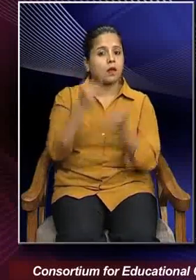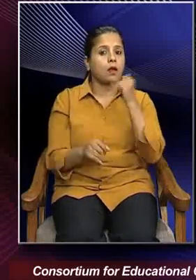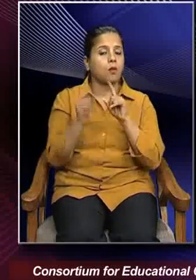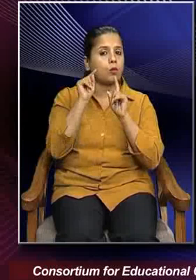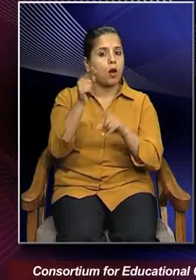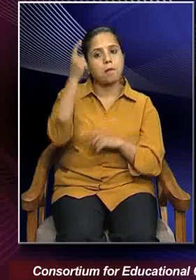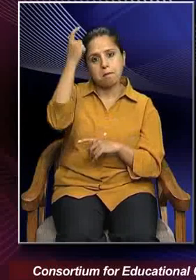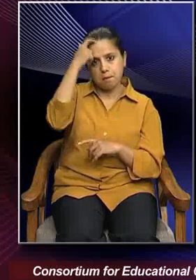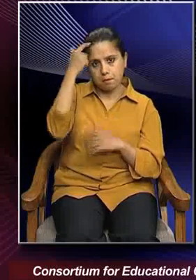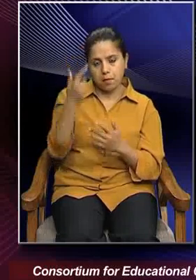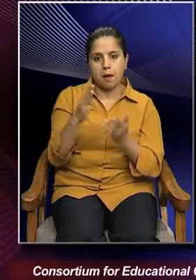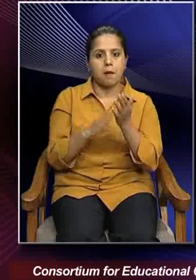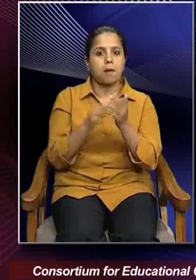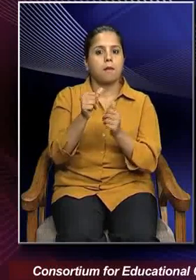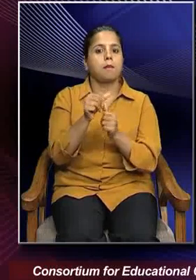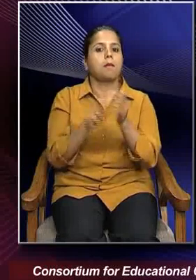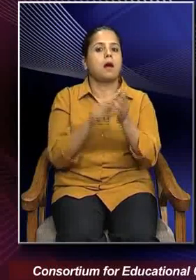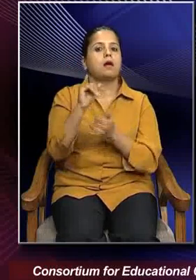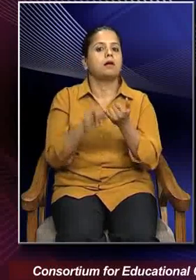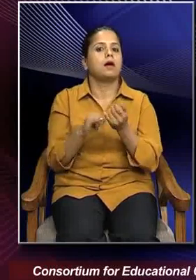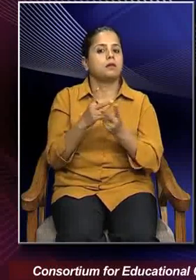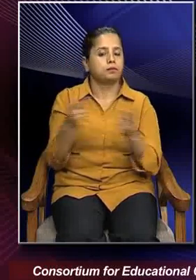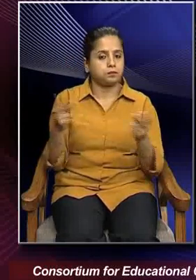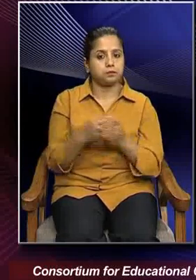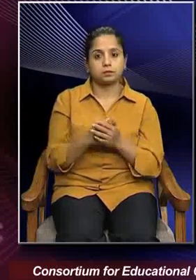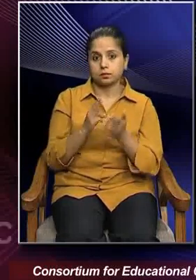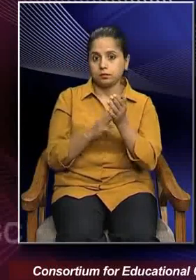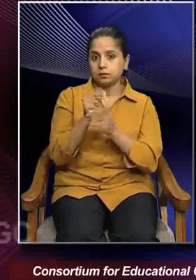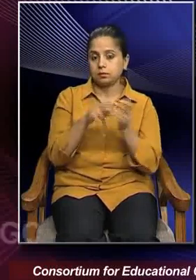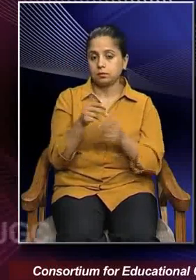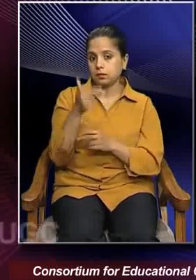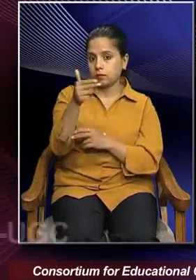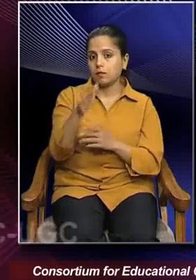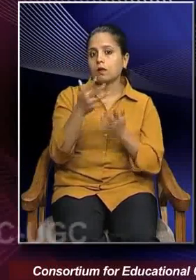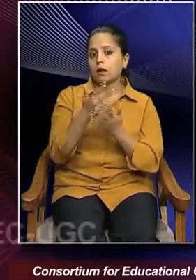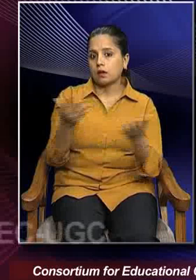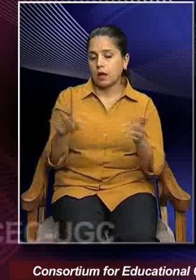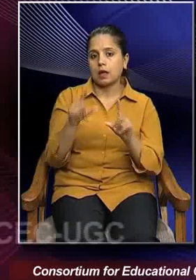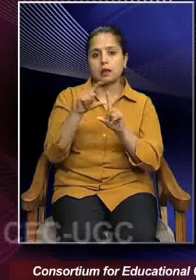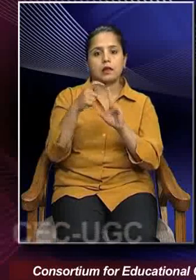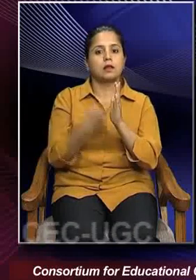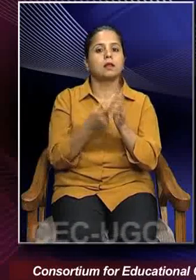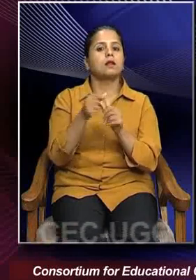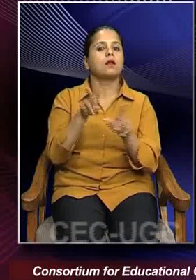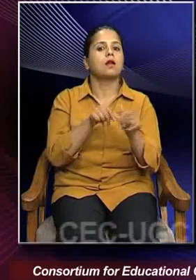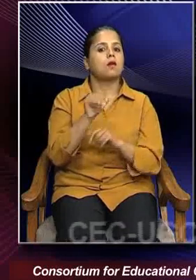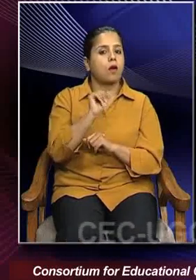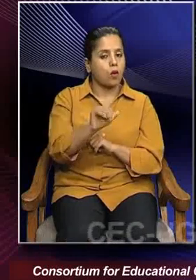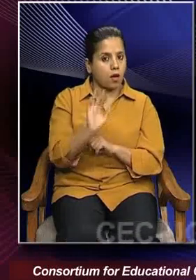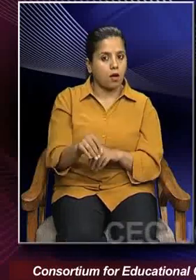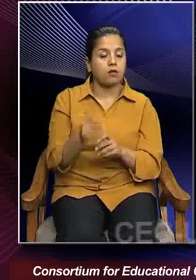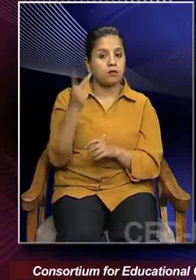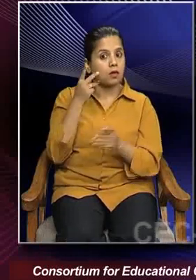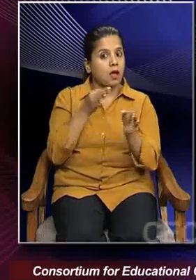mind, which is manas. It is also regarded as a substance or dravya. It is